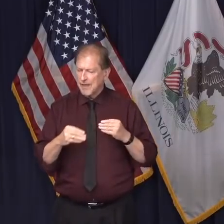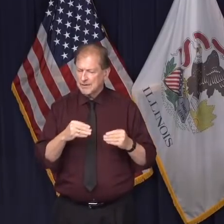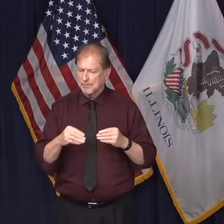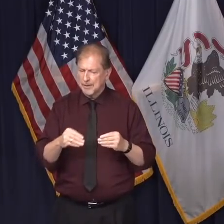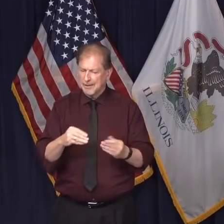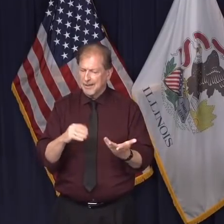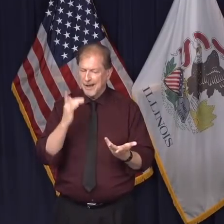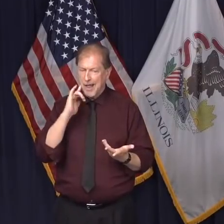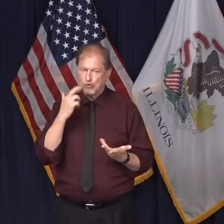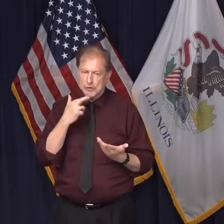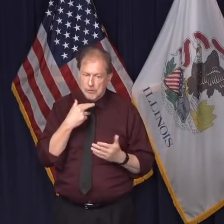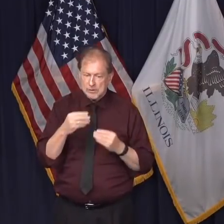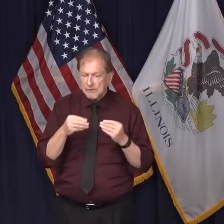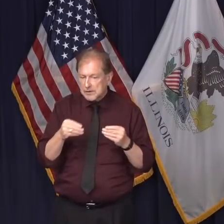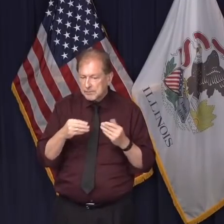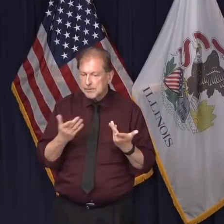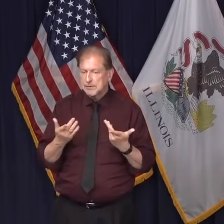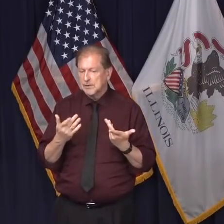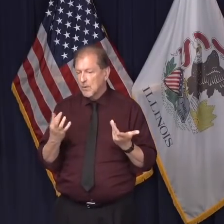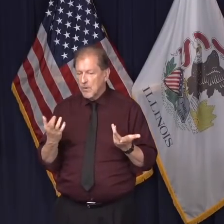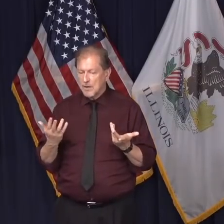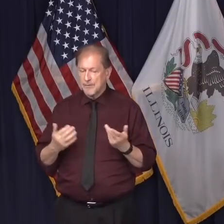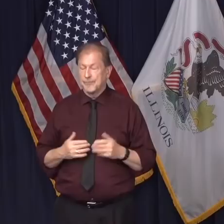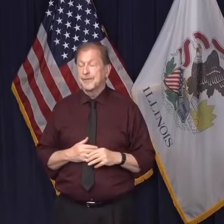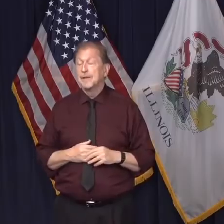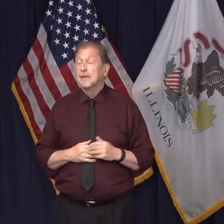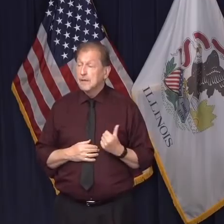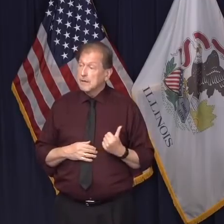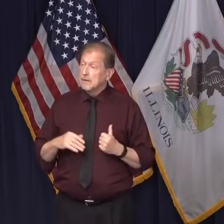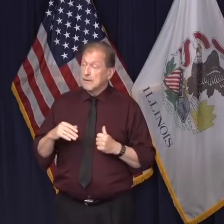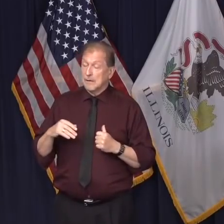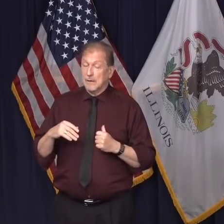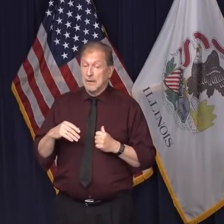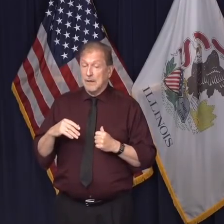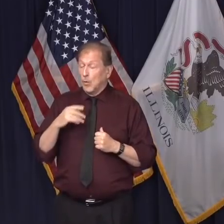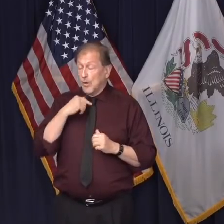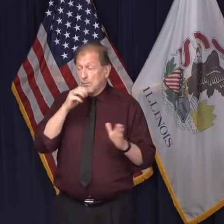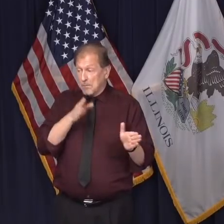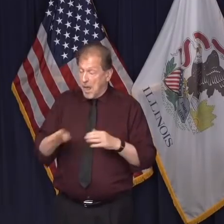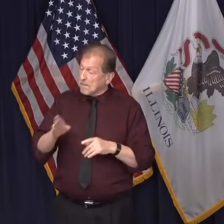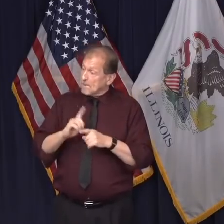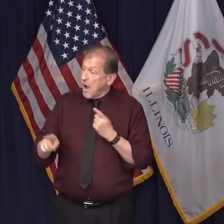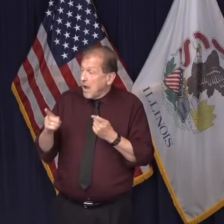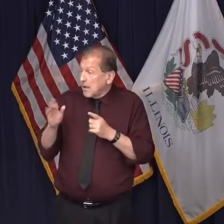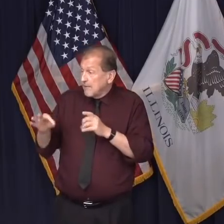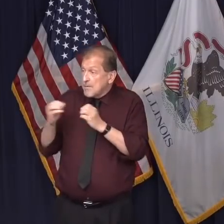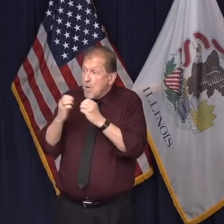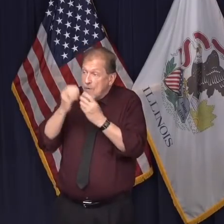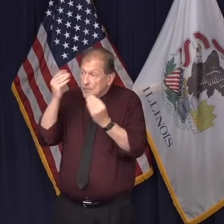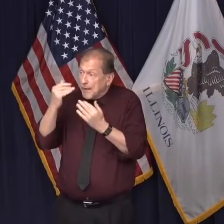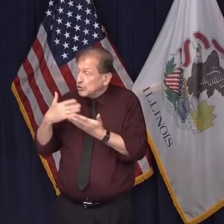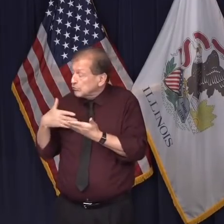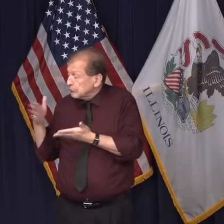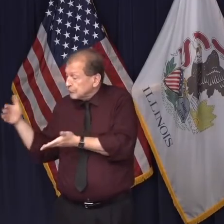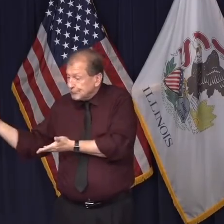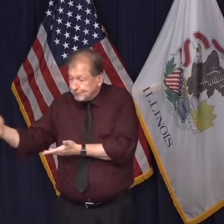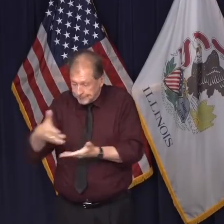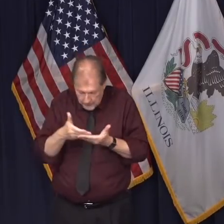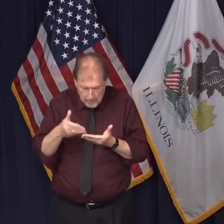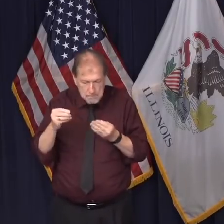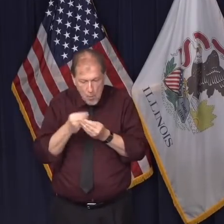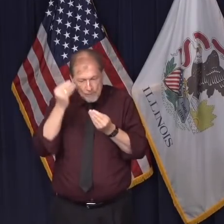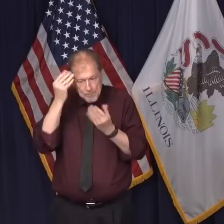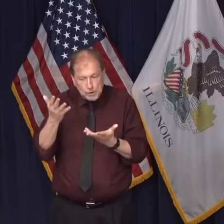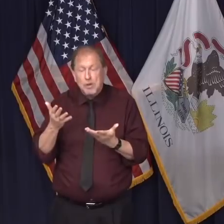not our intention, but it always is true that more information becomes known, and it allows us perhaps to make